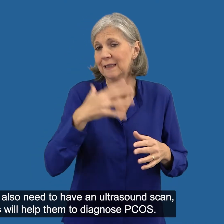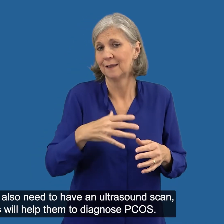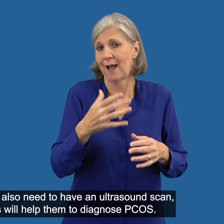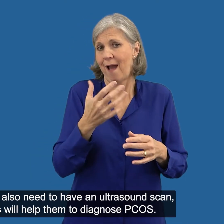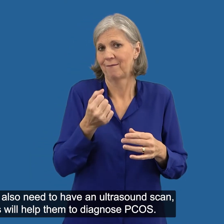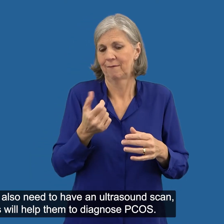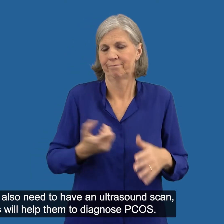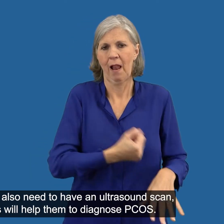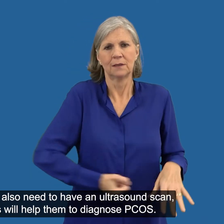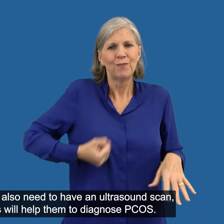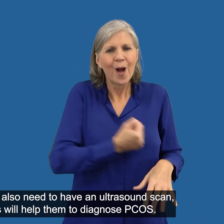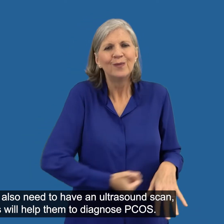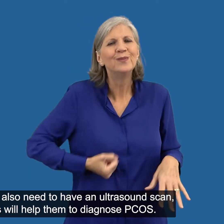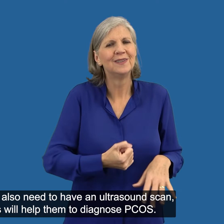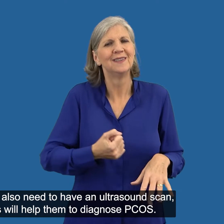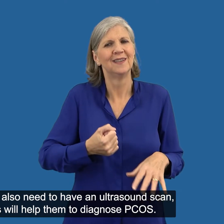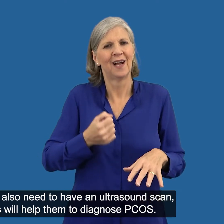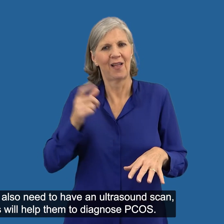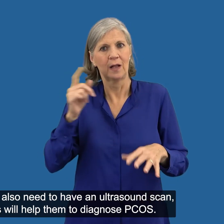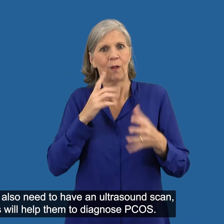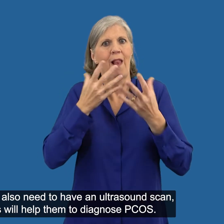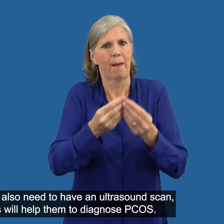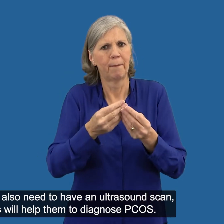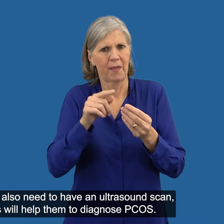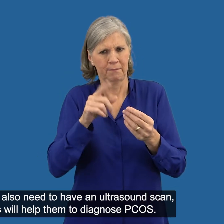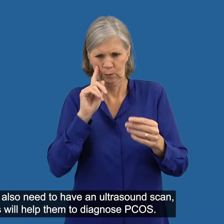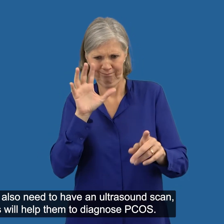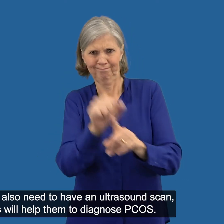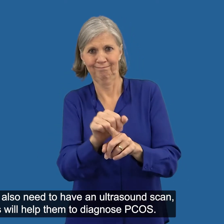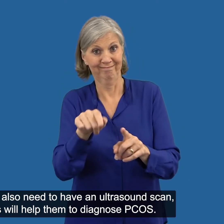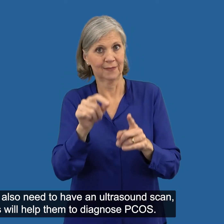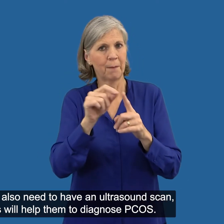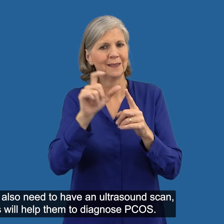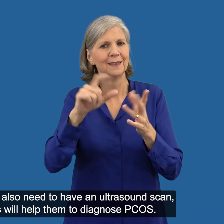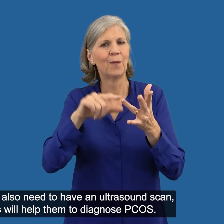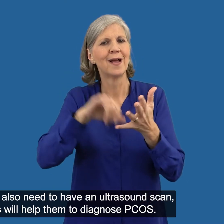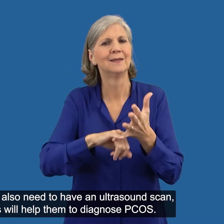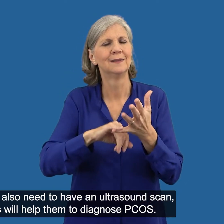You might also need to have an ultrasound scan, as this will help them to diagnose PCOS.